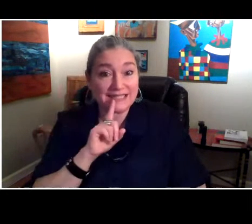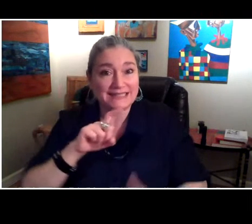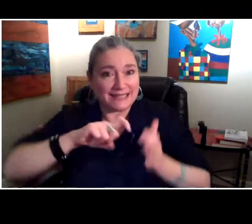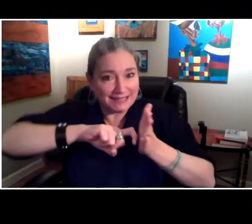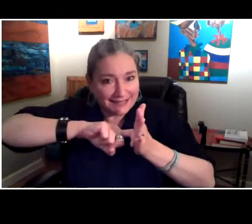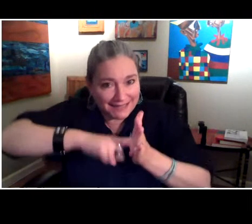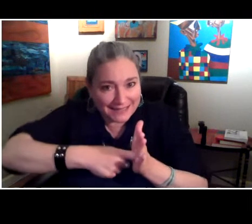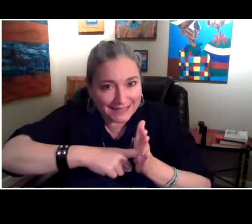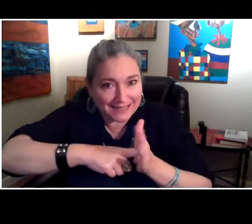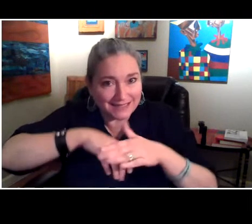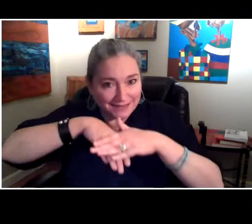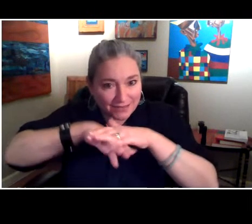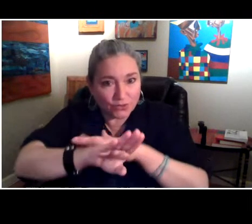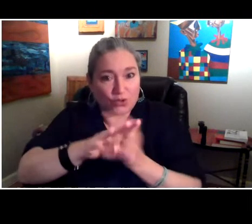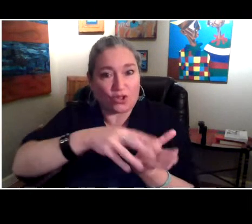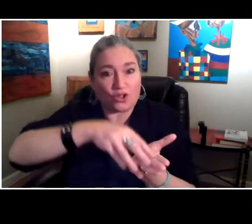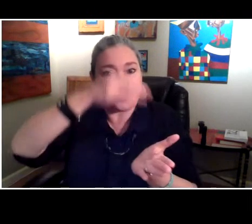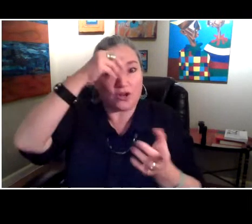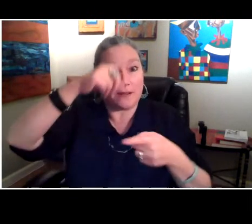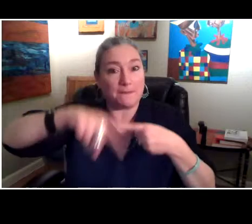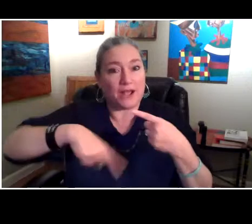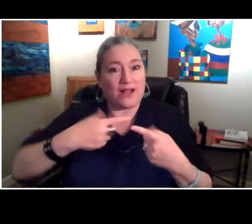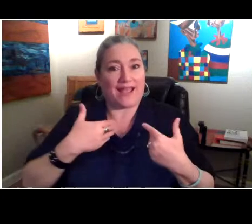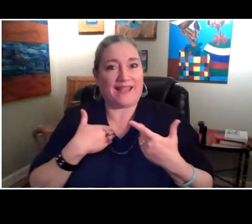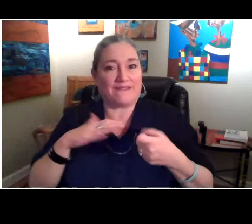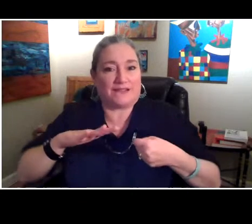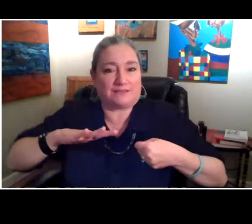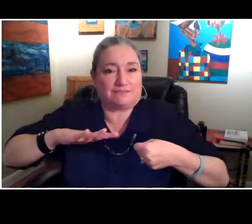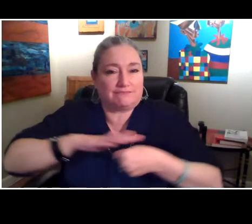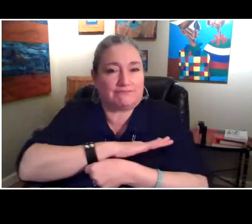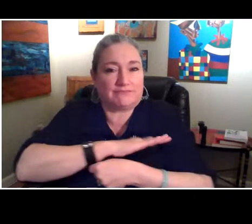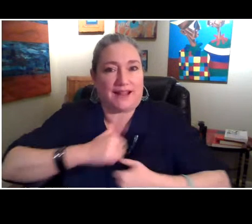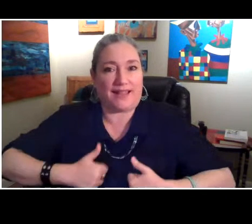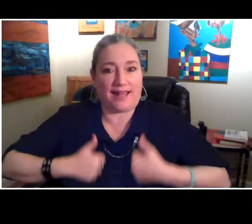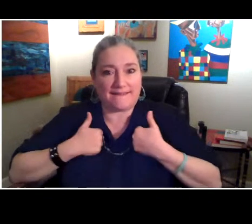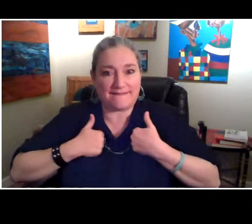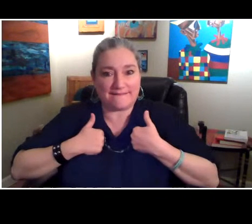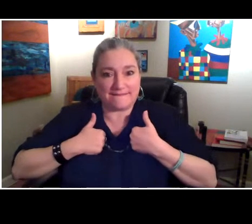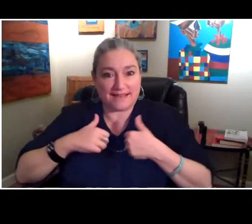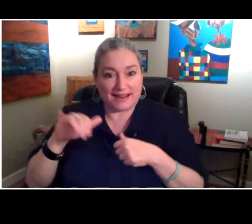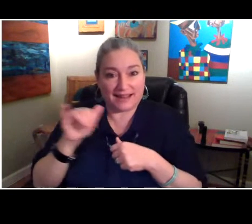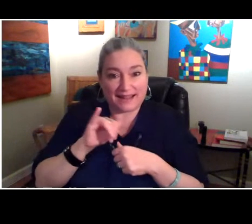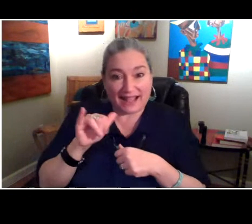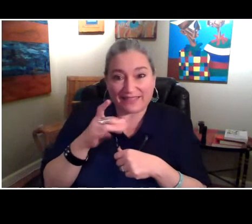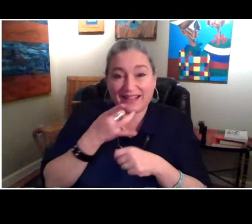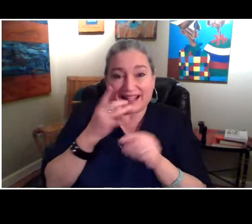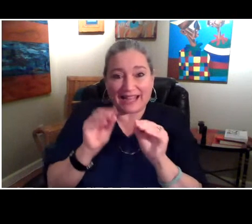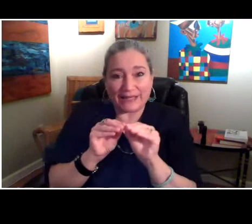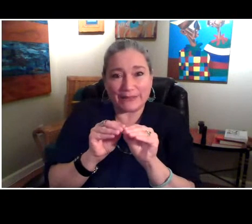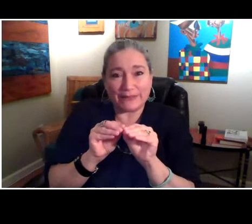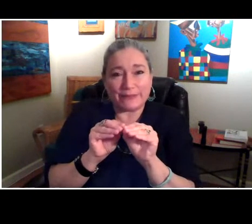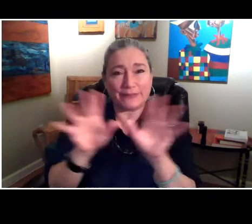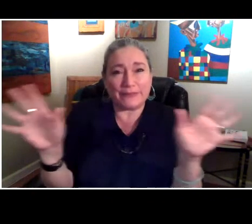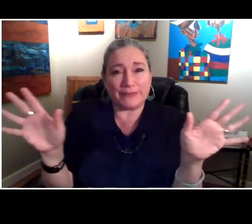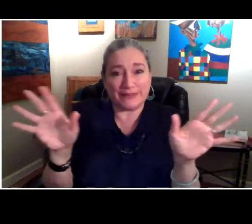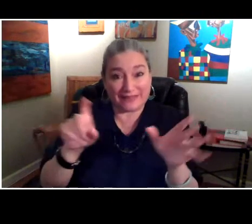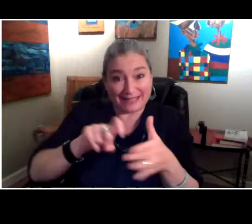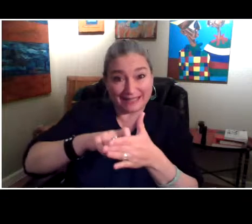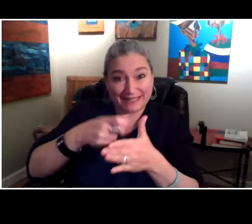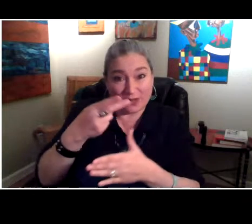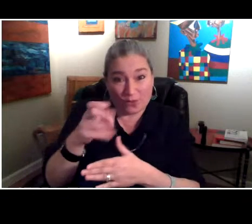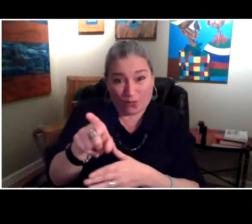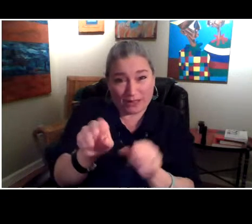show families the door through DCCW, that is the key to learning and having a